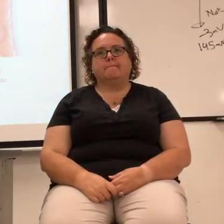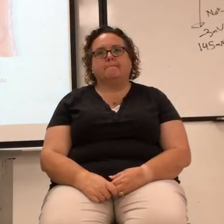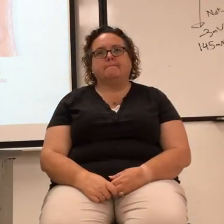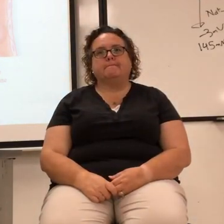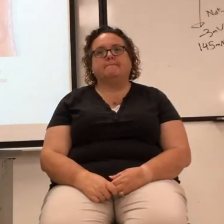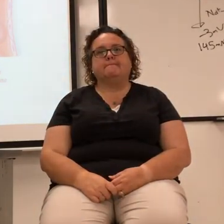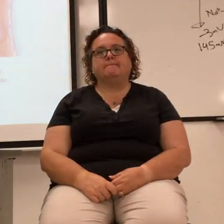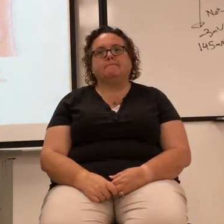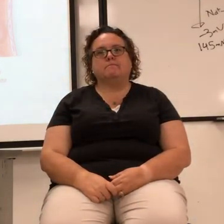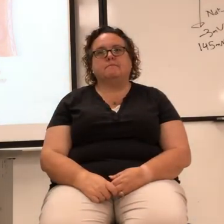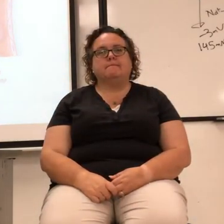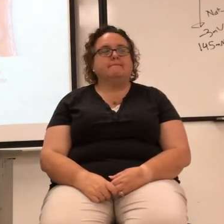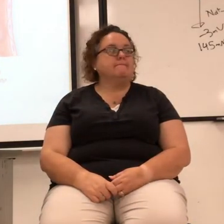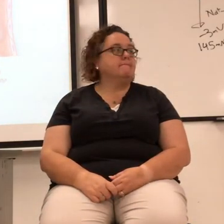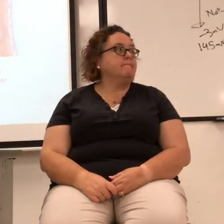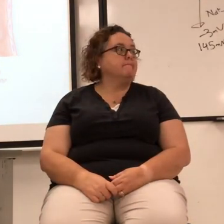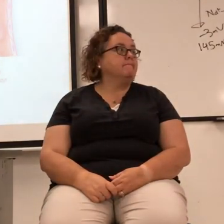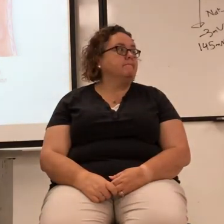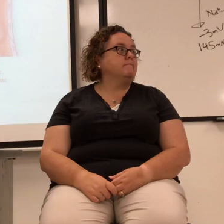You're a step ahead, that's good.